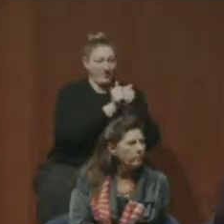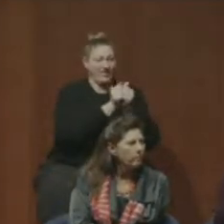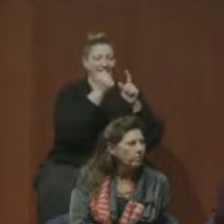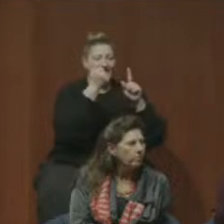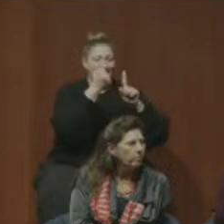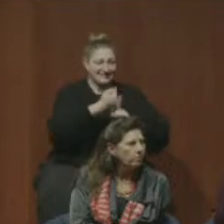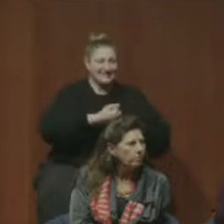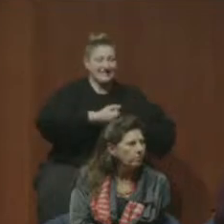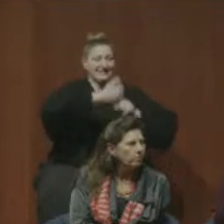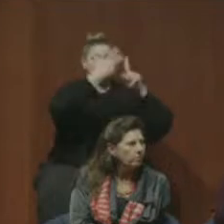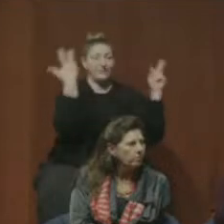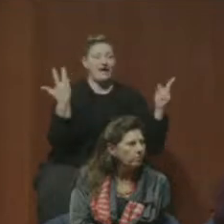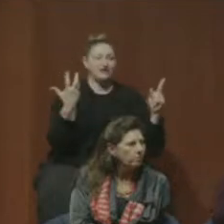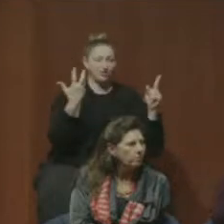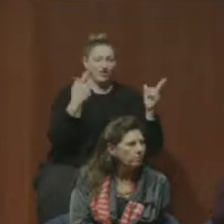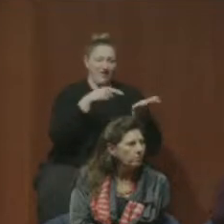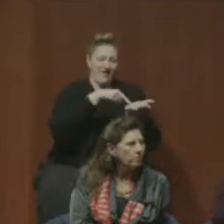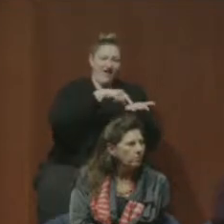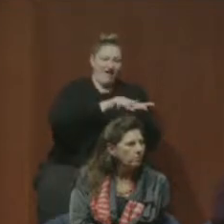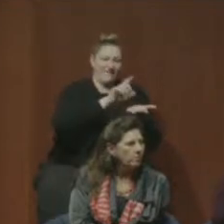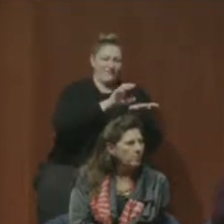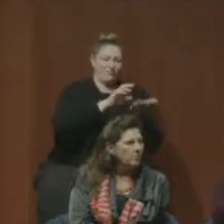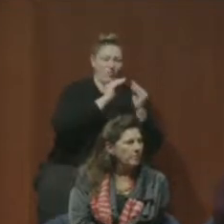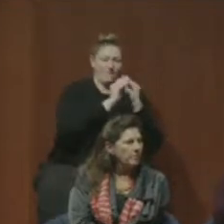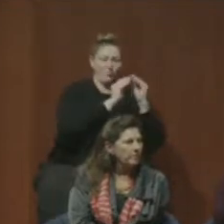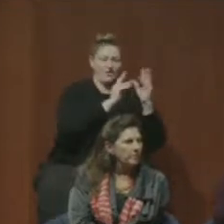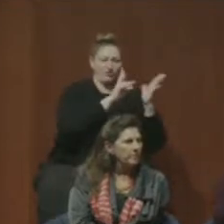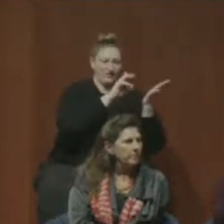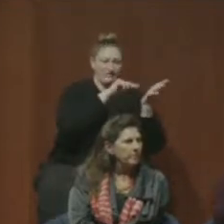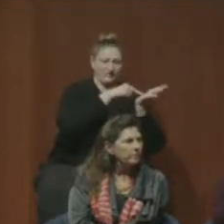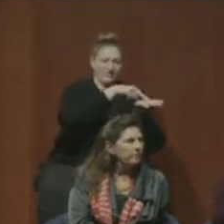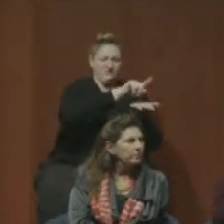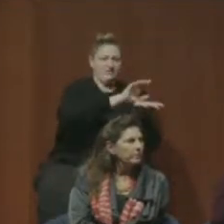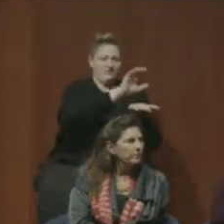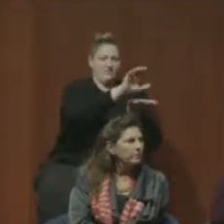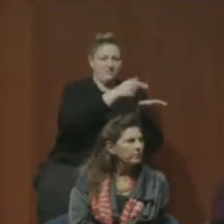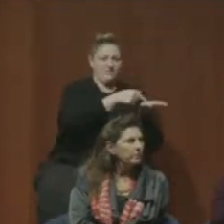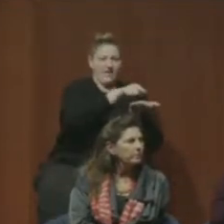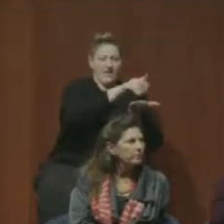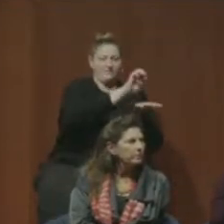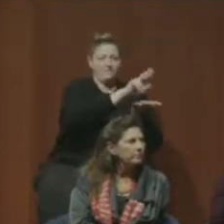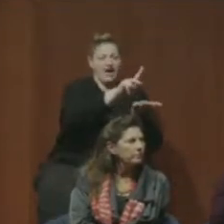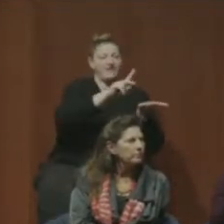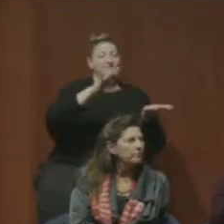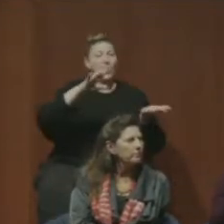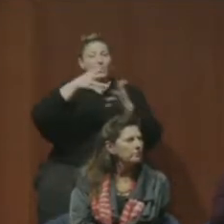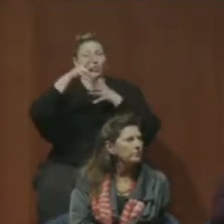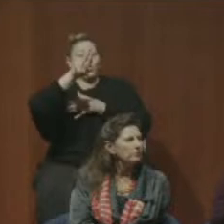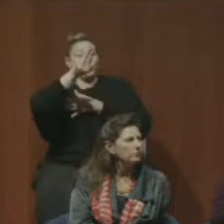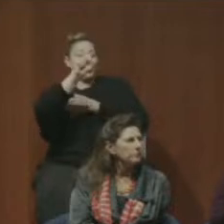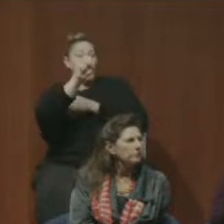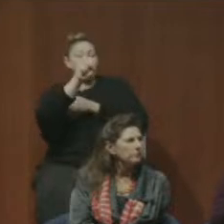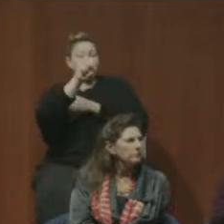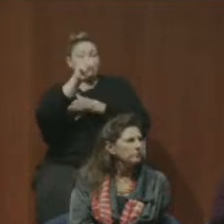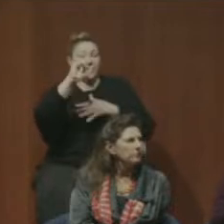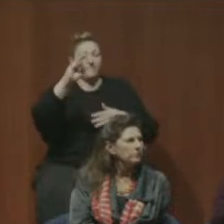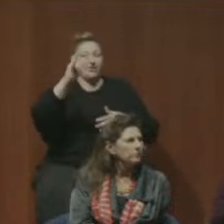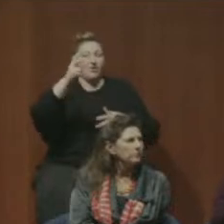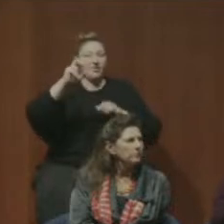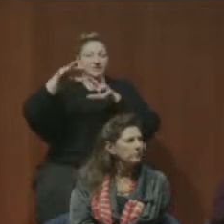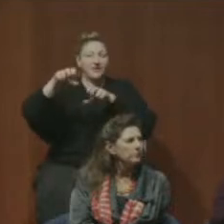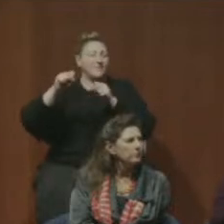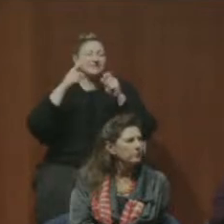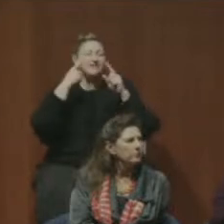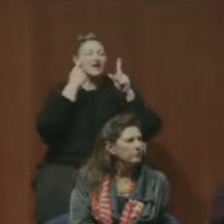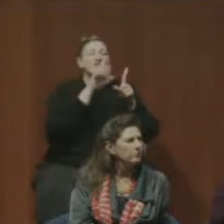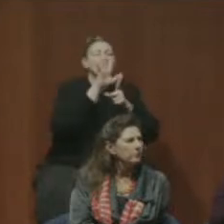of reparations to US imperialism is huge, because it actually doesn't even just begin with the kind of cultural soft power